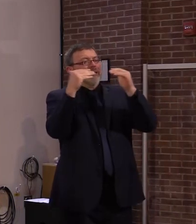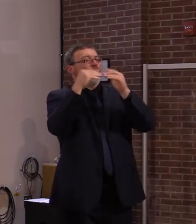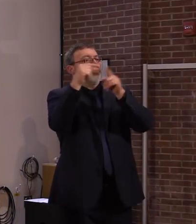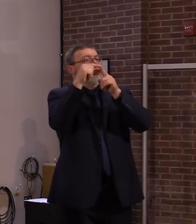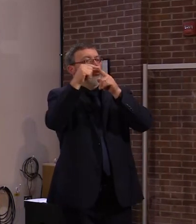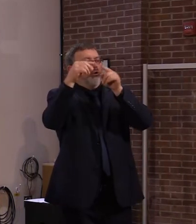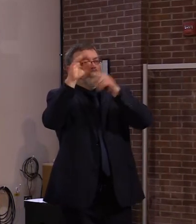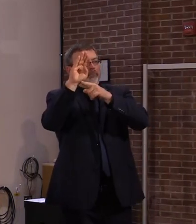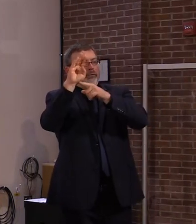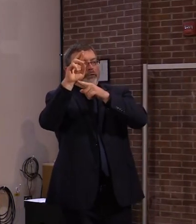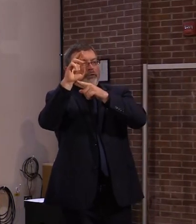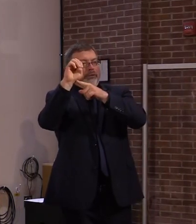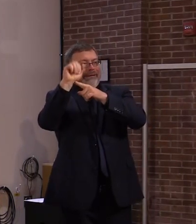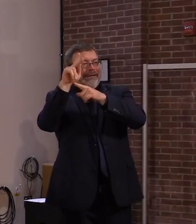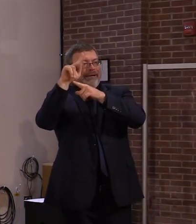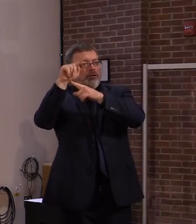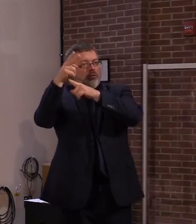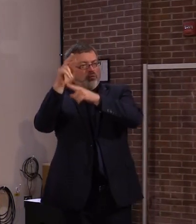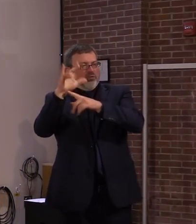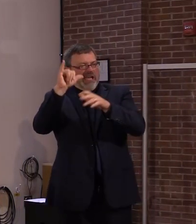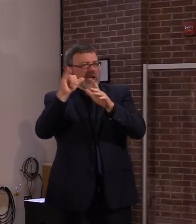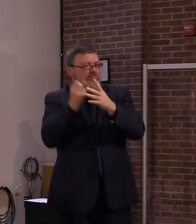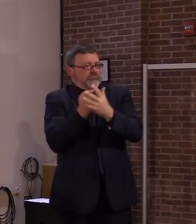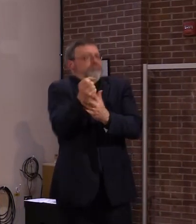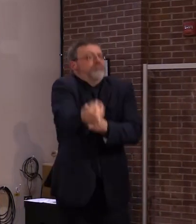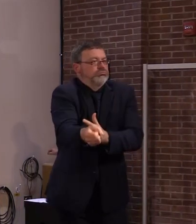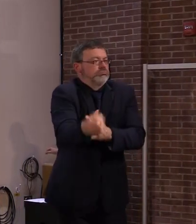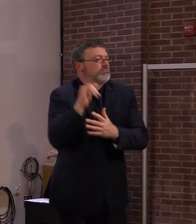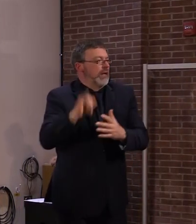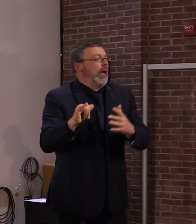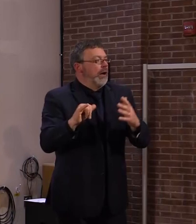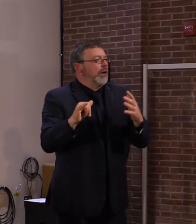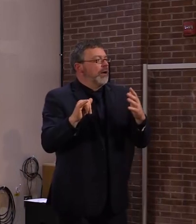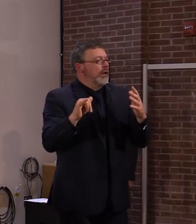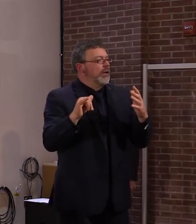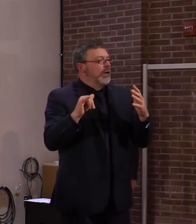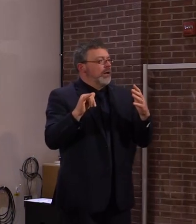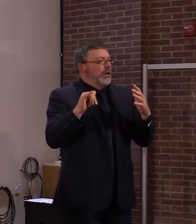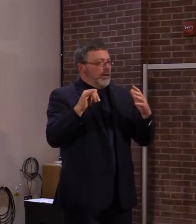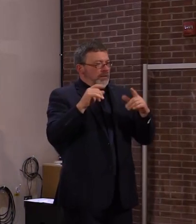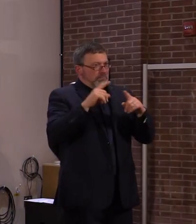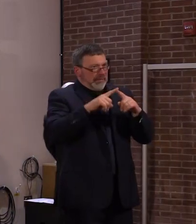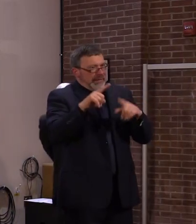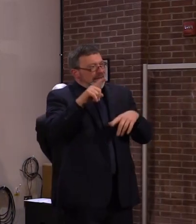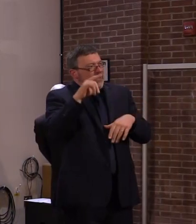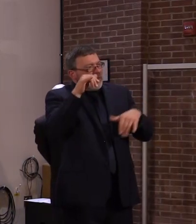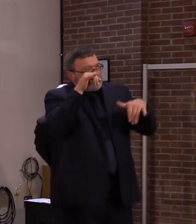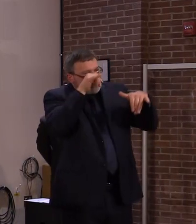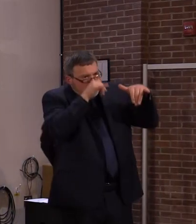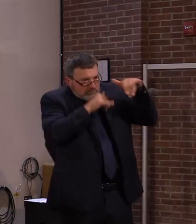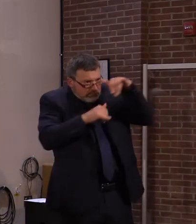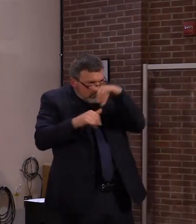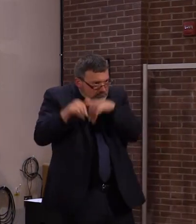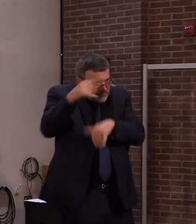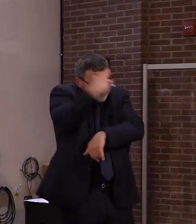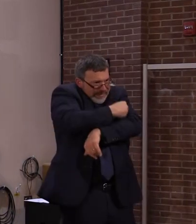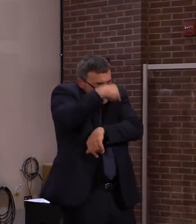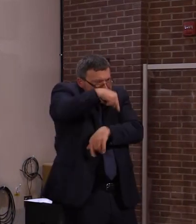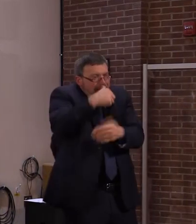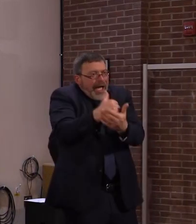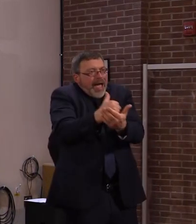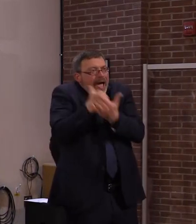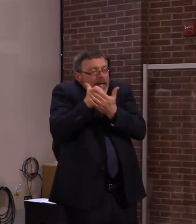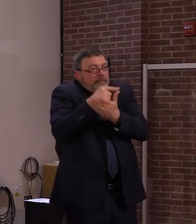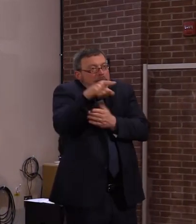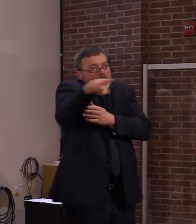you still have heavy protection against the most severe outcomes, hospitalizations, going to the